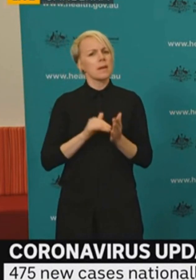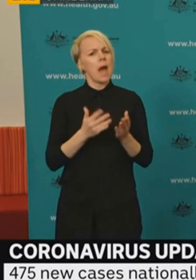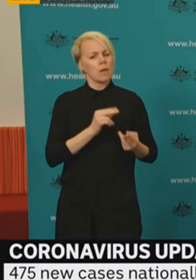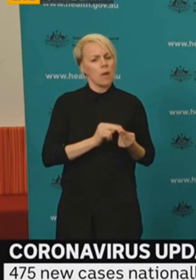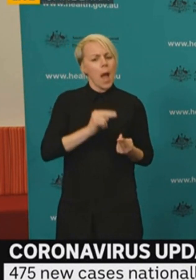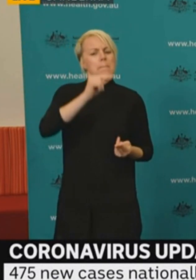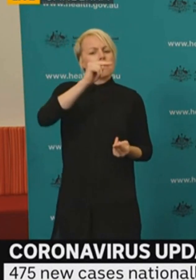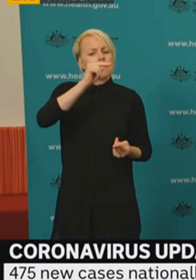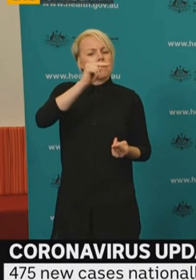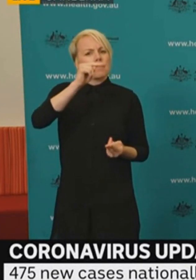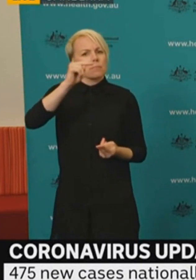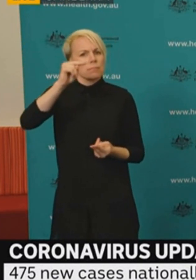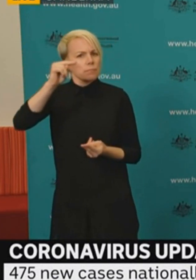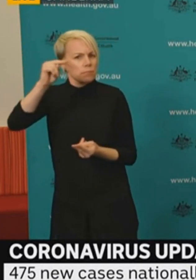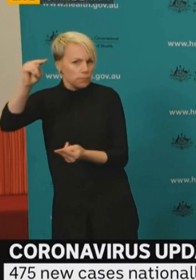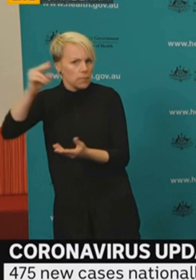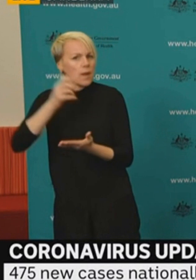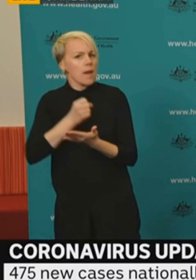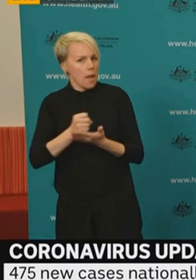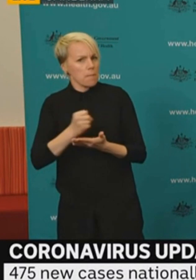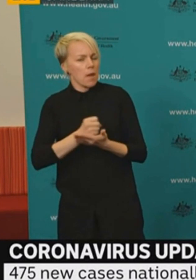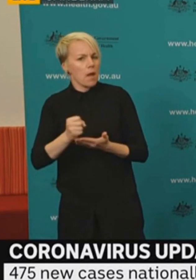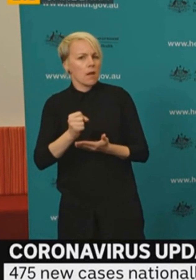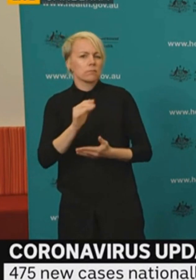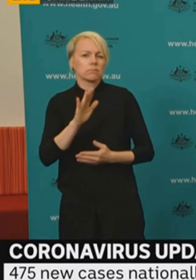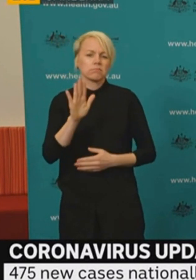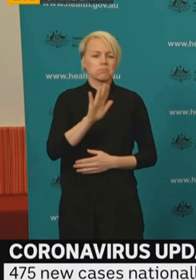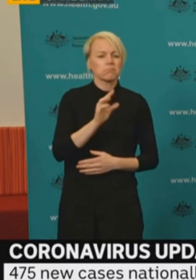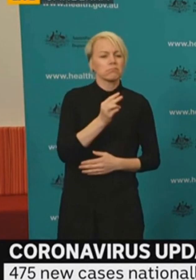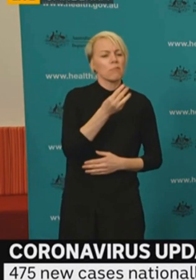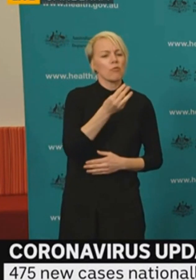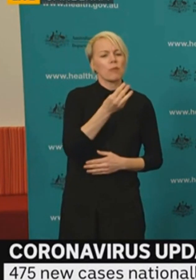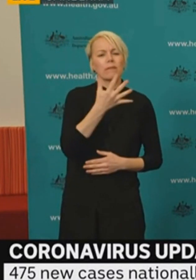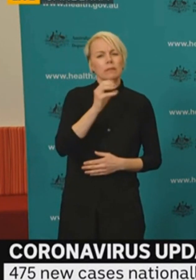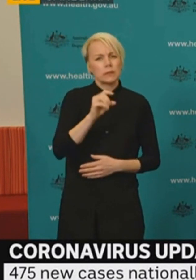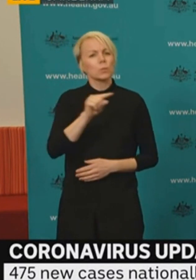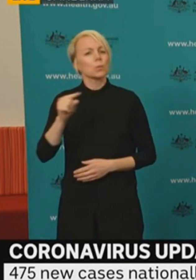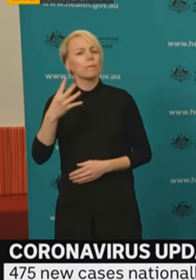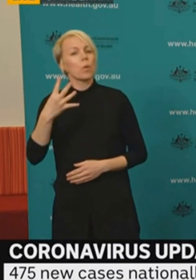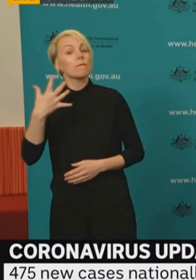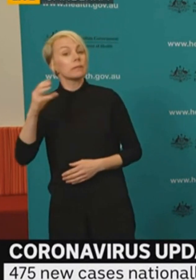state for the moment of numbers between about 350 and 450 per day.